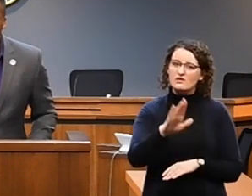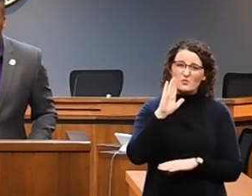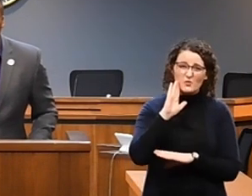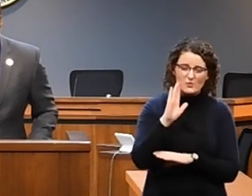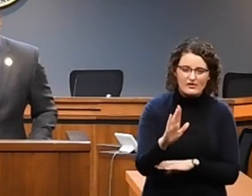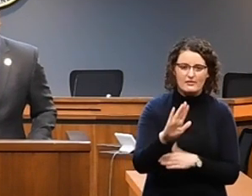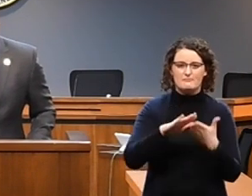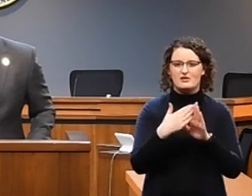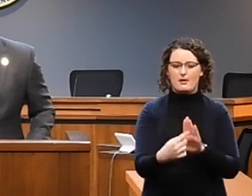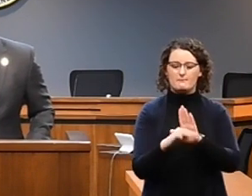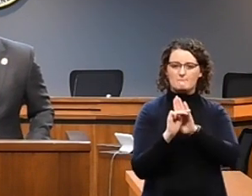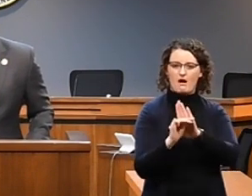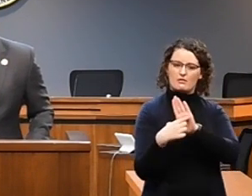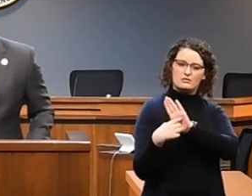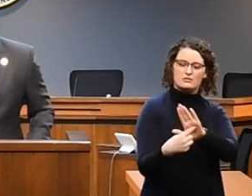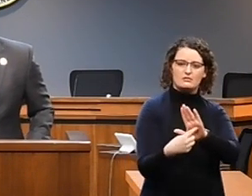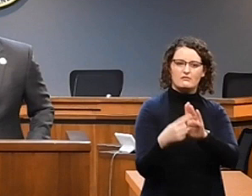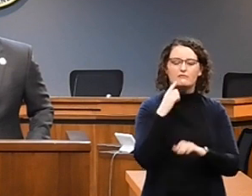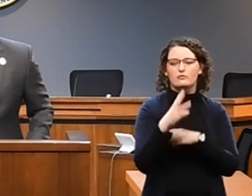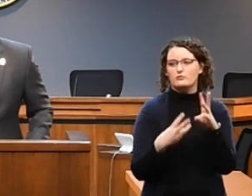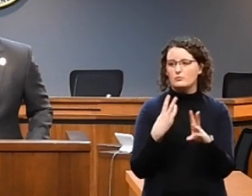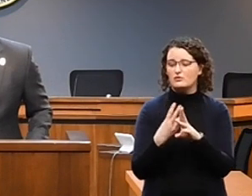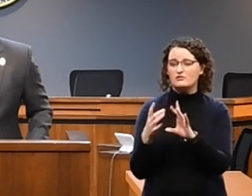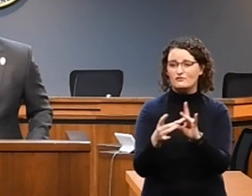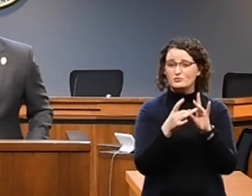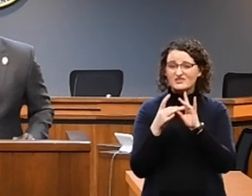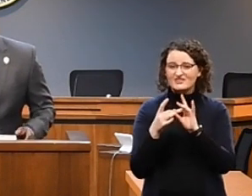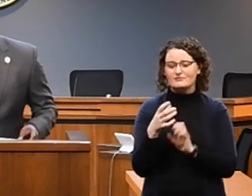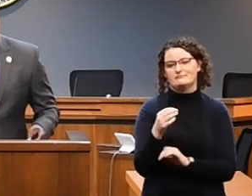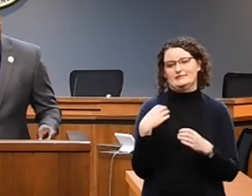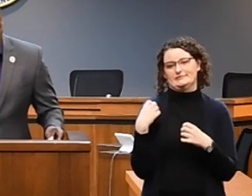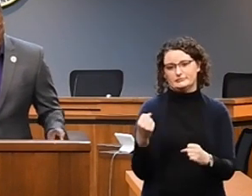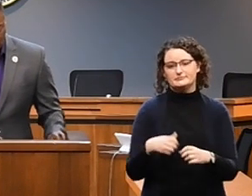that model for our world of unity and healing.